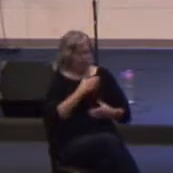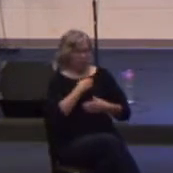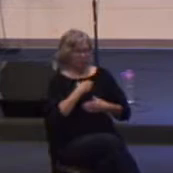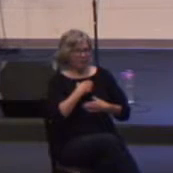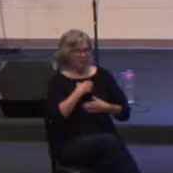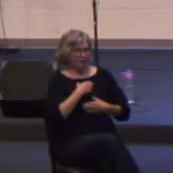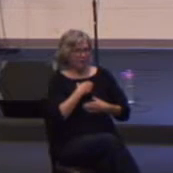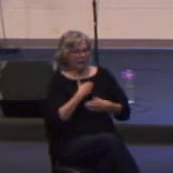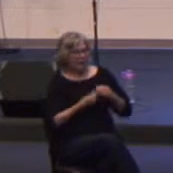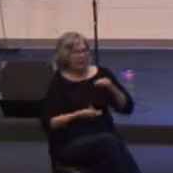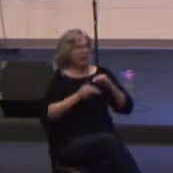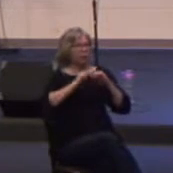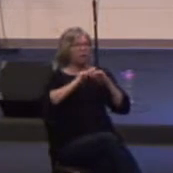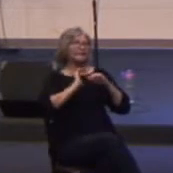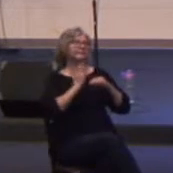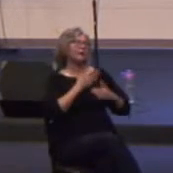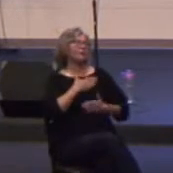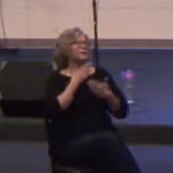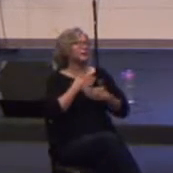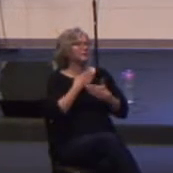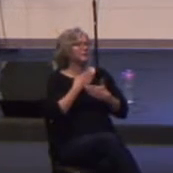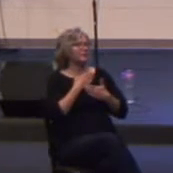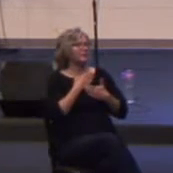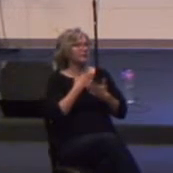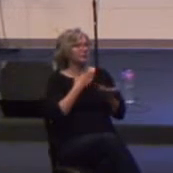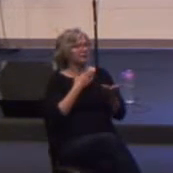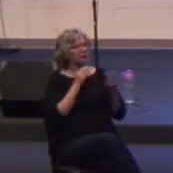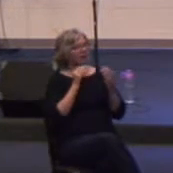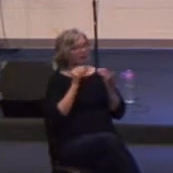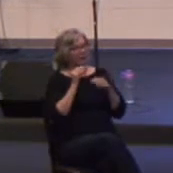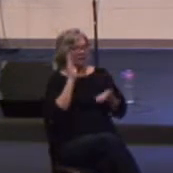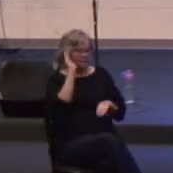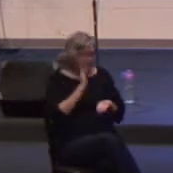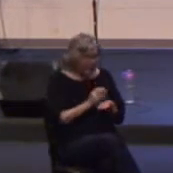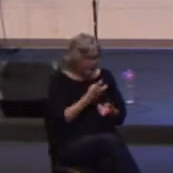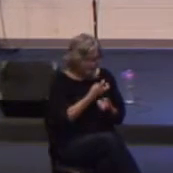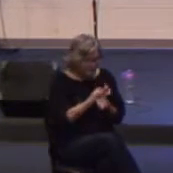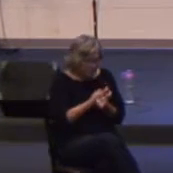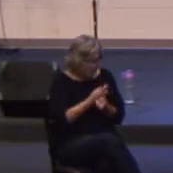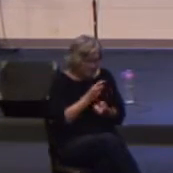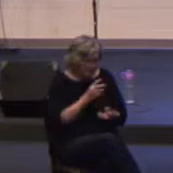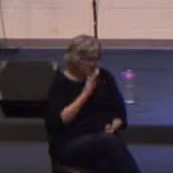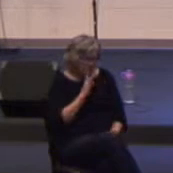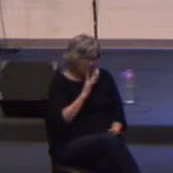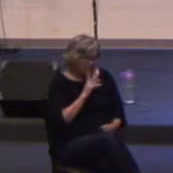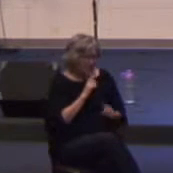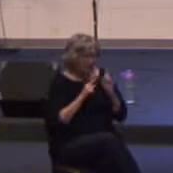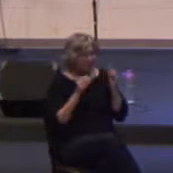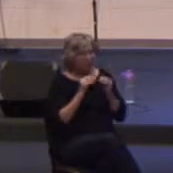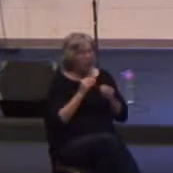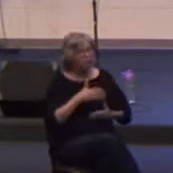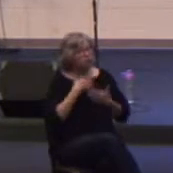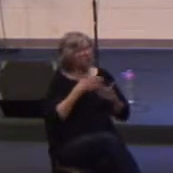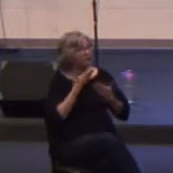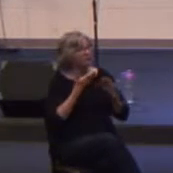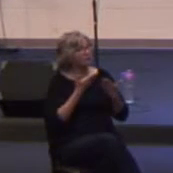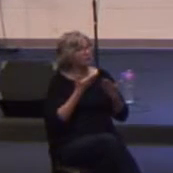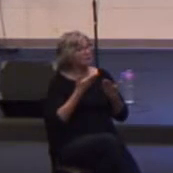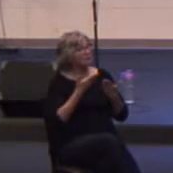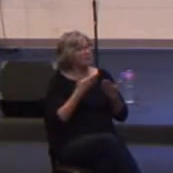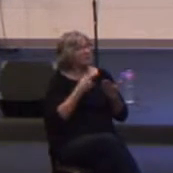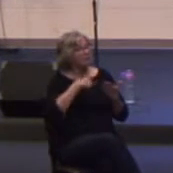content, if we want to be less poisonous with our words and more joyful, then we can't just change our behavior, but we have to